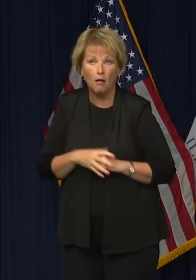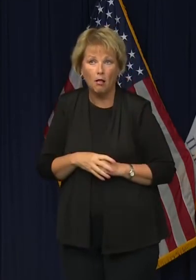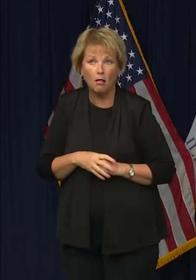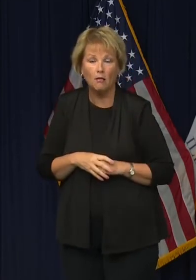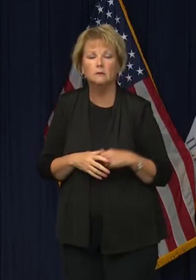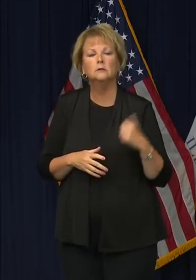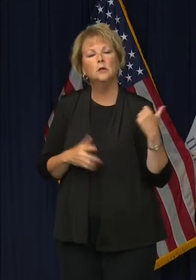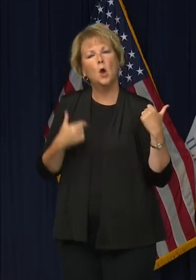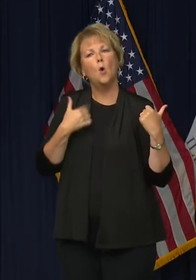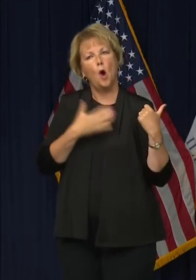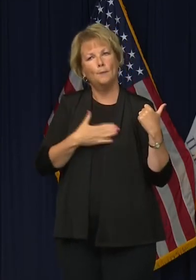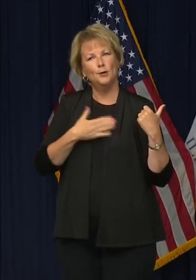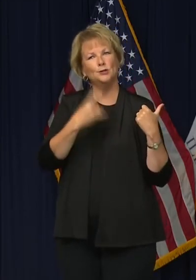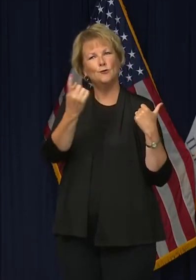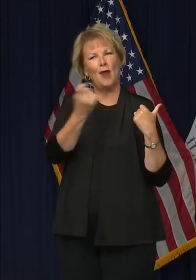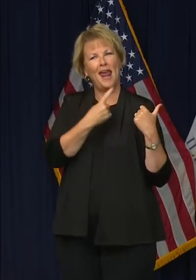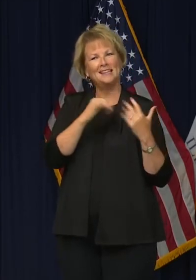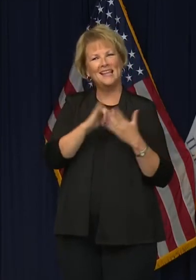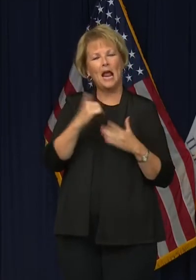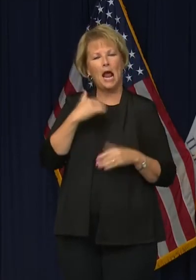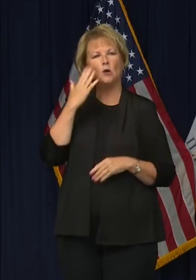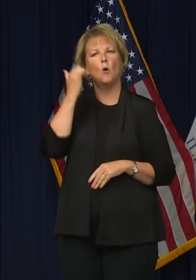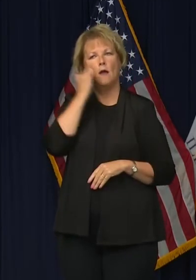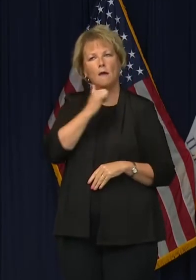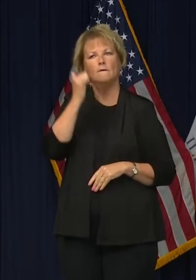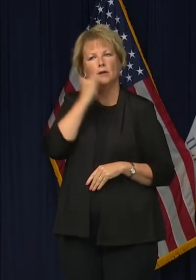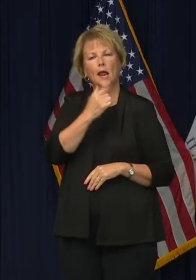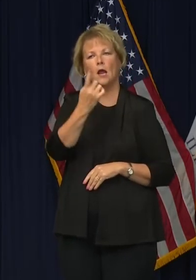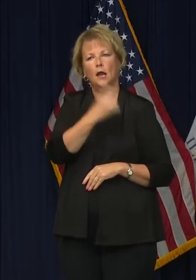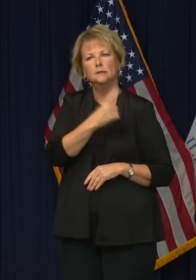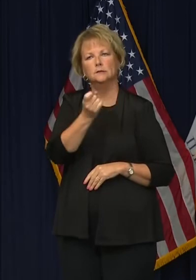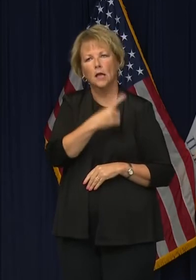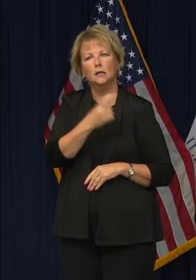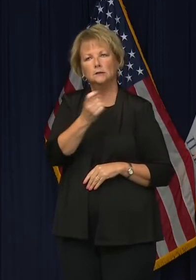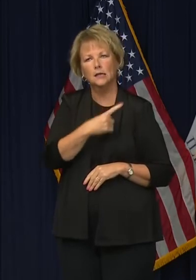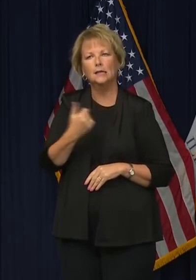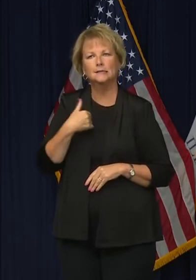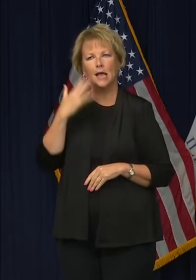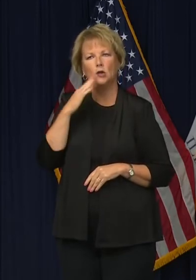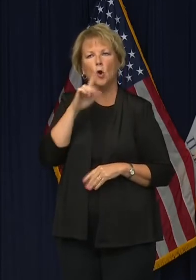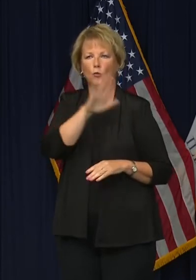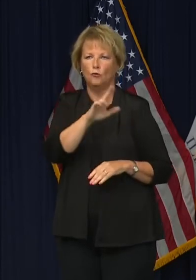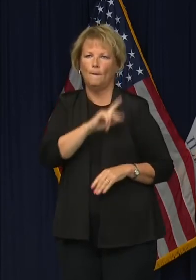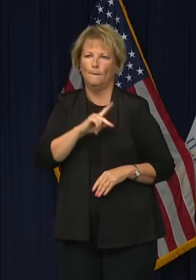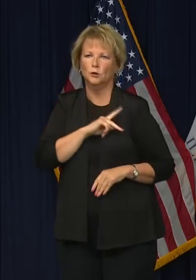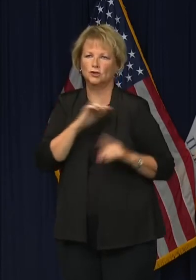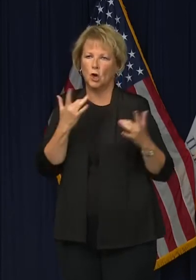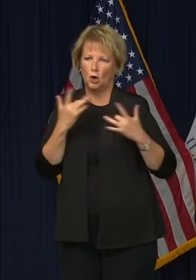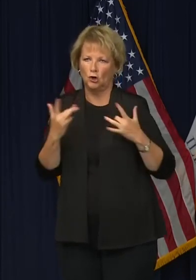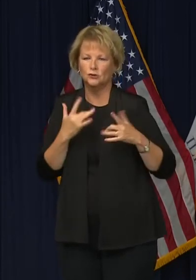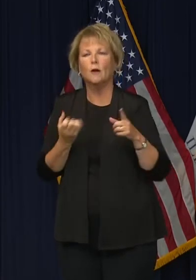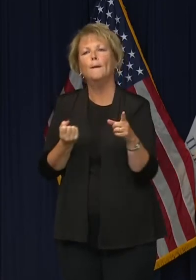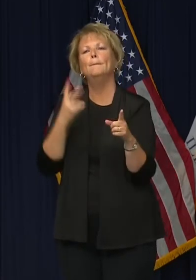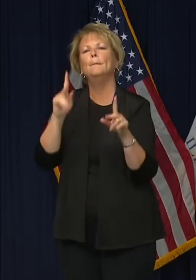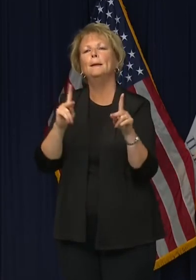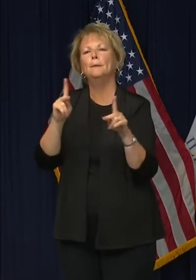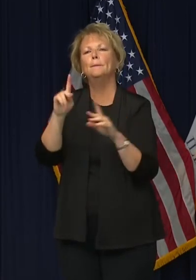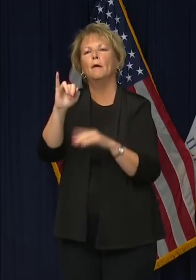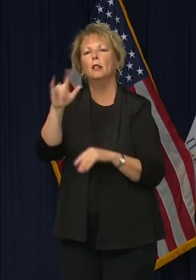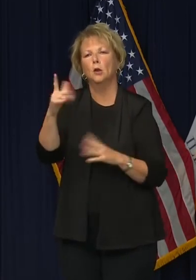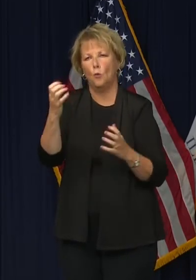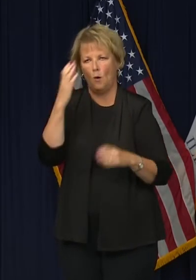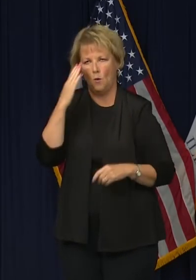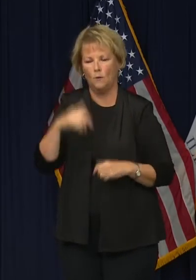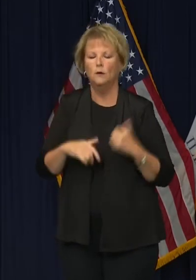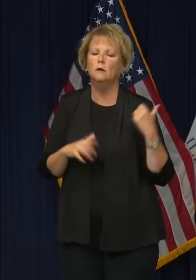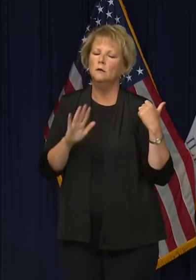your asking about that, and I know that every day you've asked about that, and I know that's of great concern to you personally too. A lot of people in the state. Yeah, and